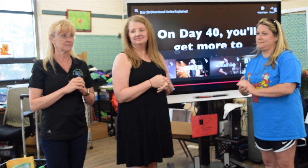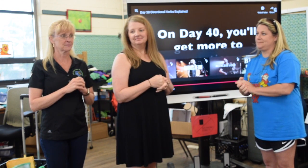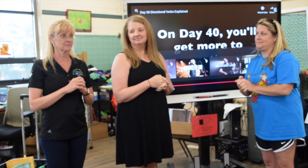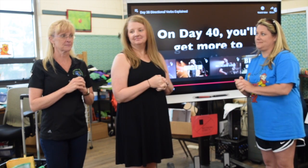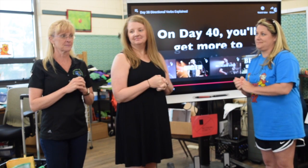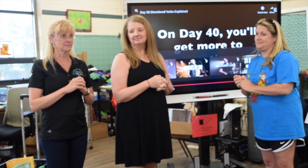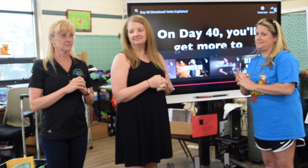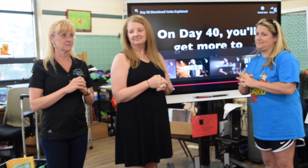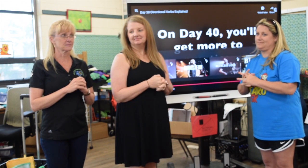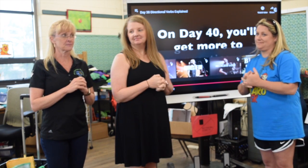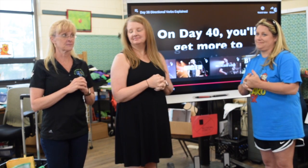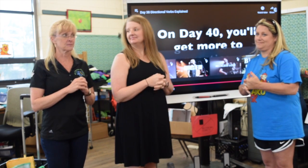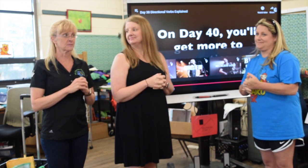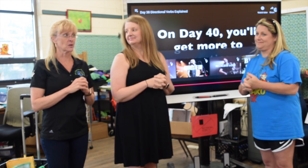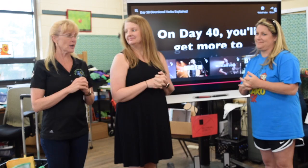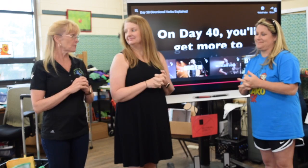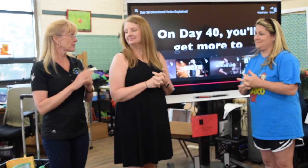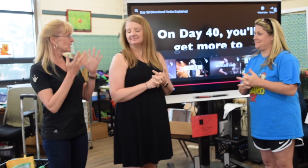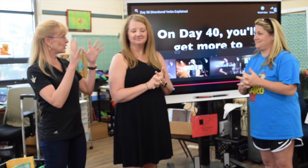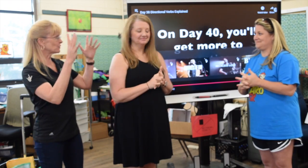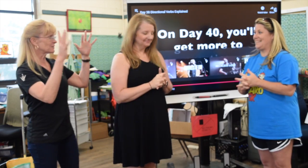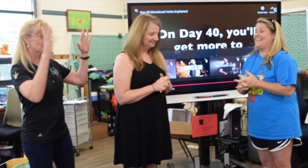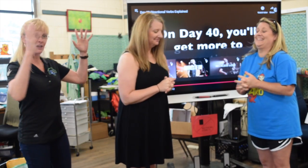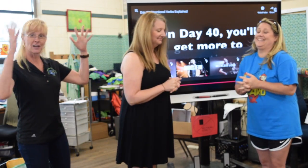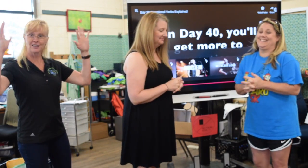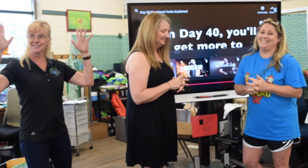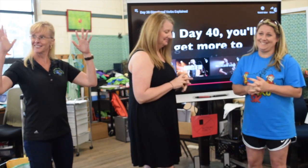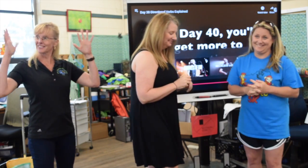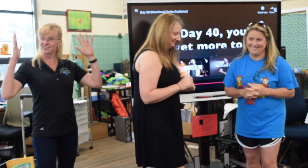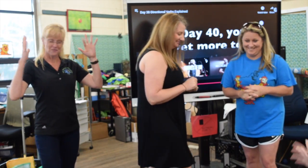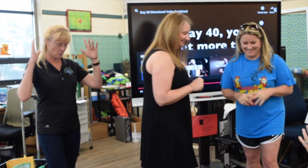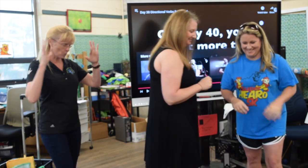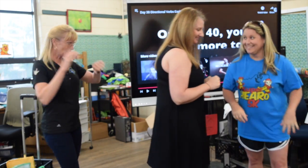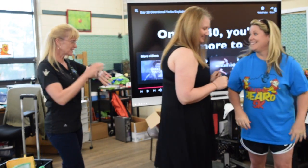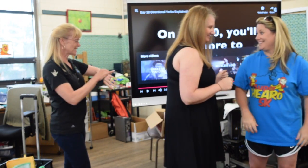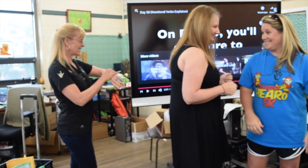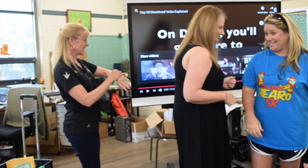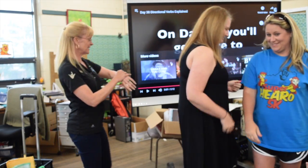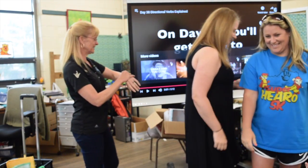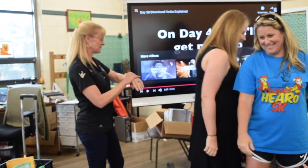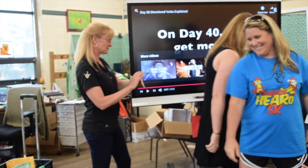Okay, thank you. Good job. Well done.